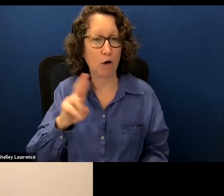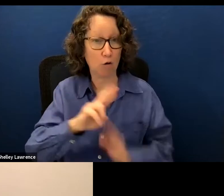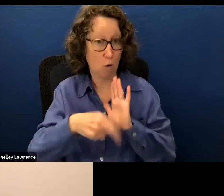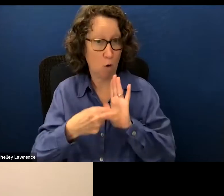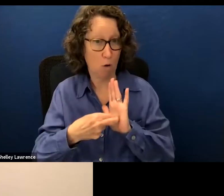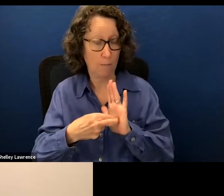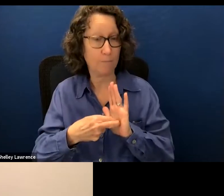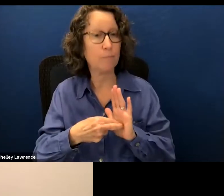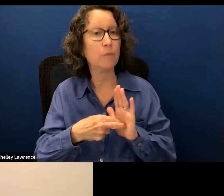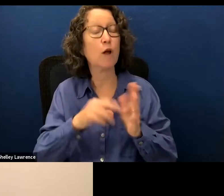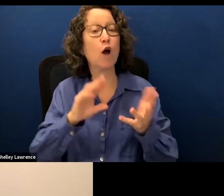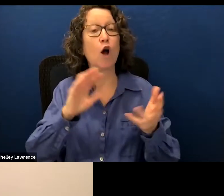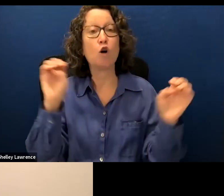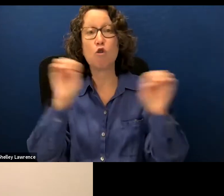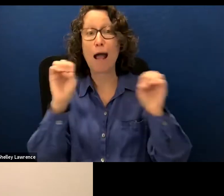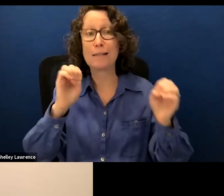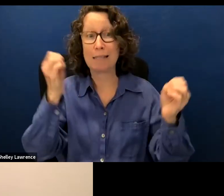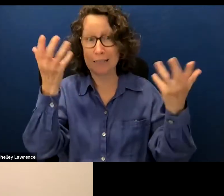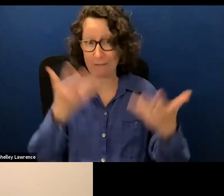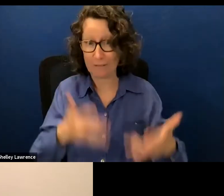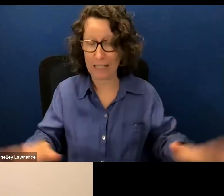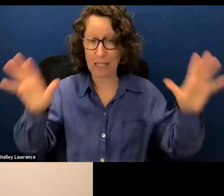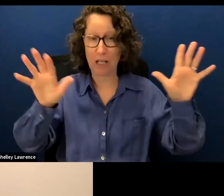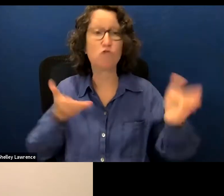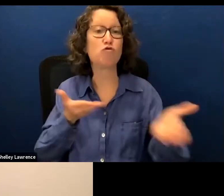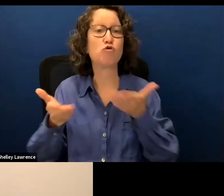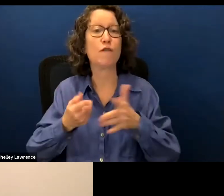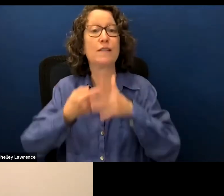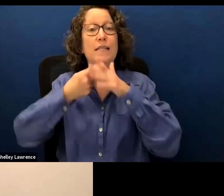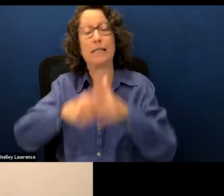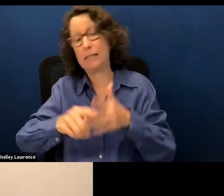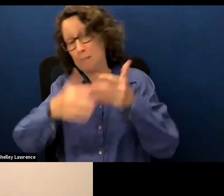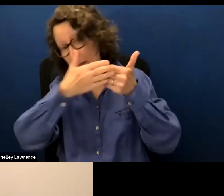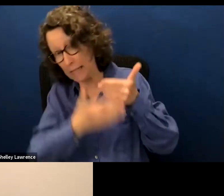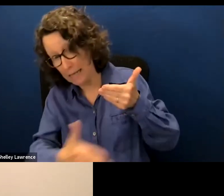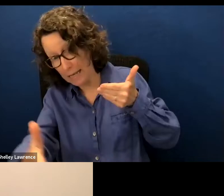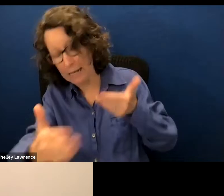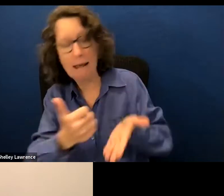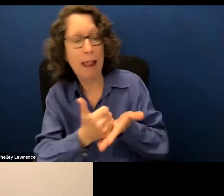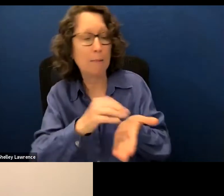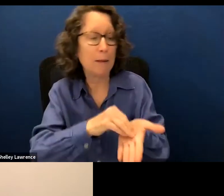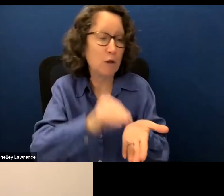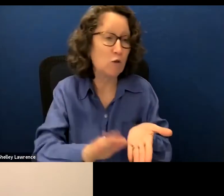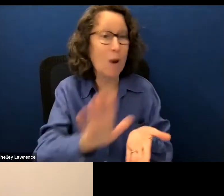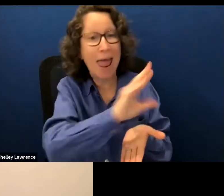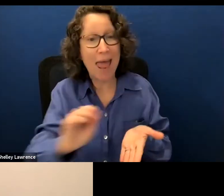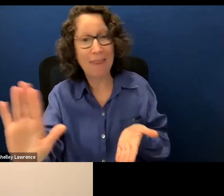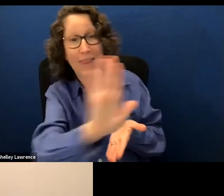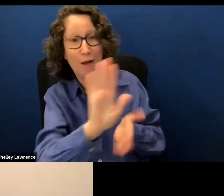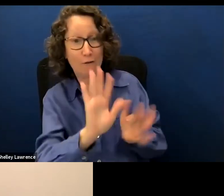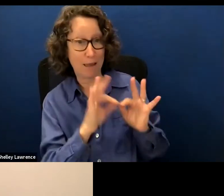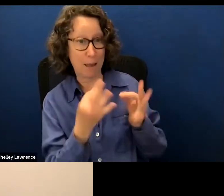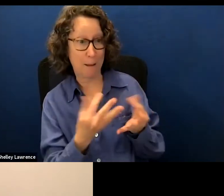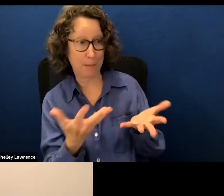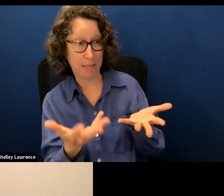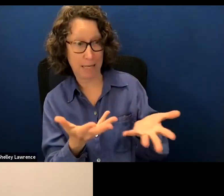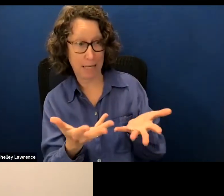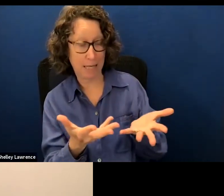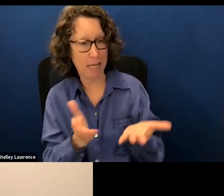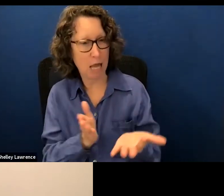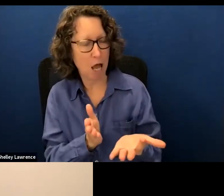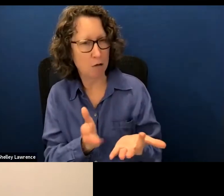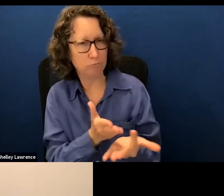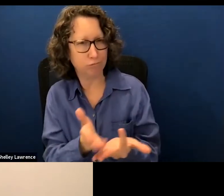Once the crisis has ended and the services need to begin, helping the student and their family